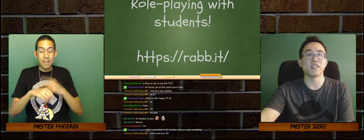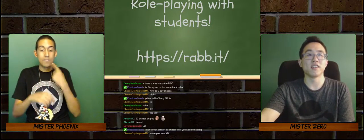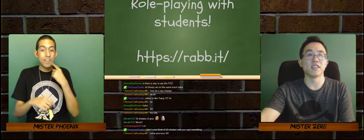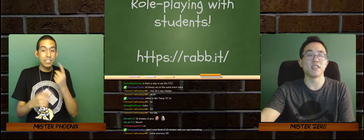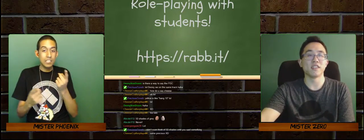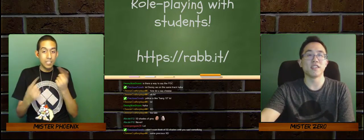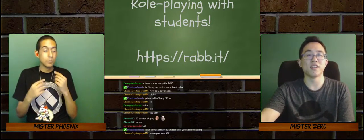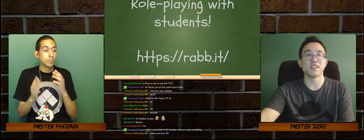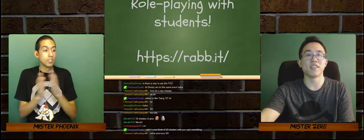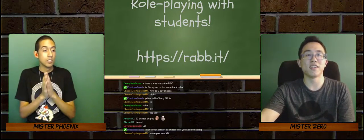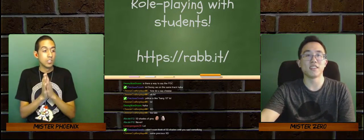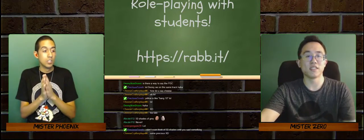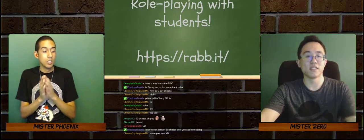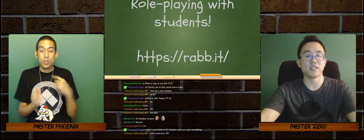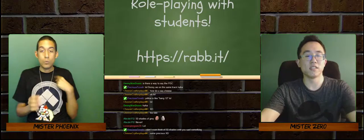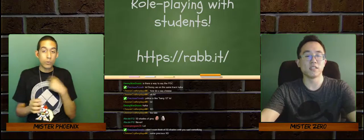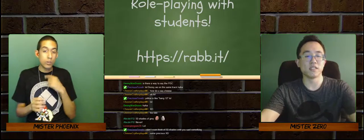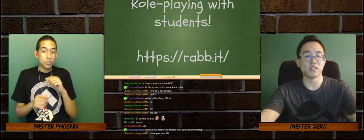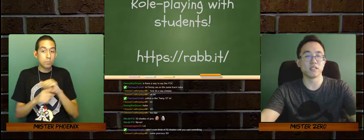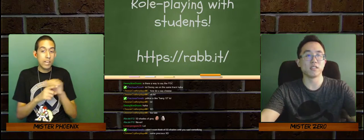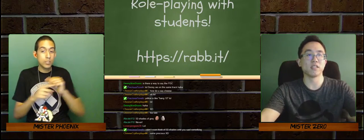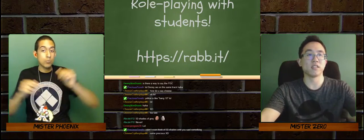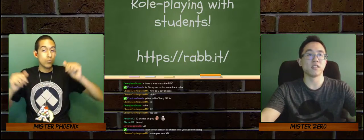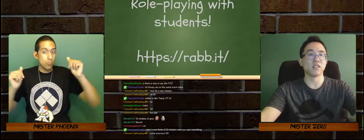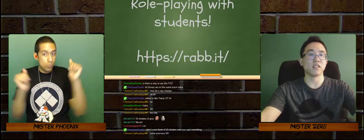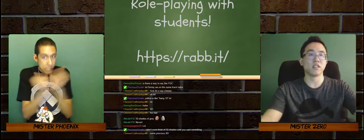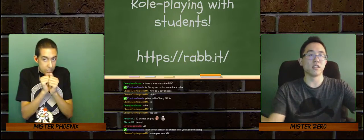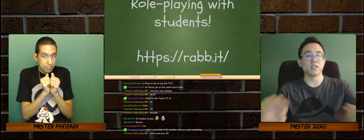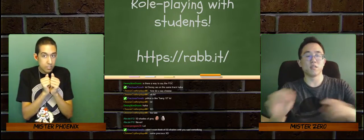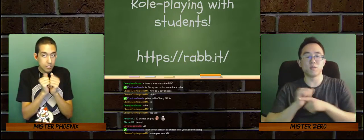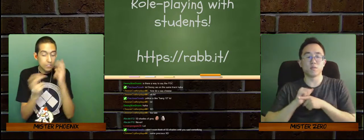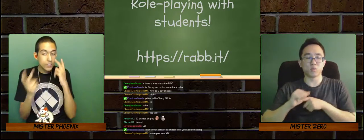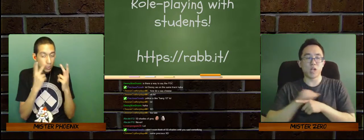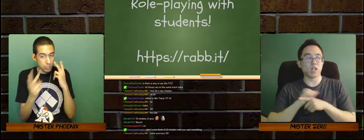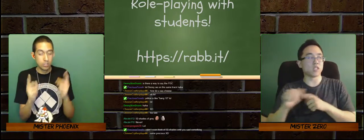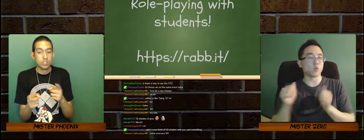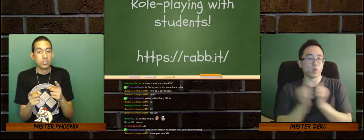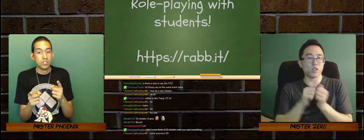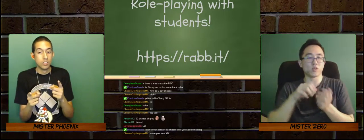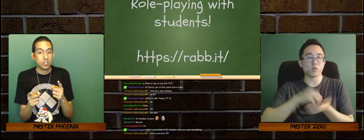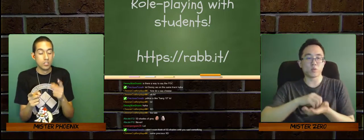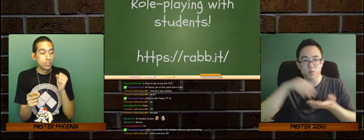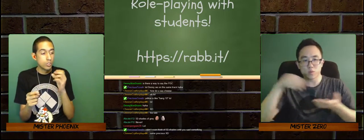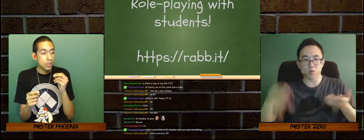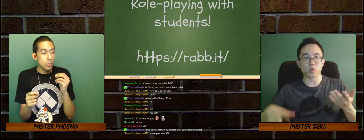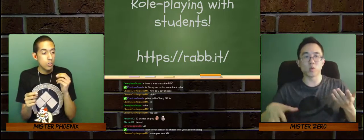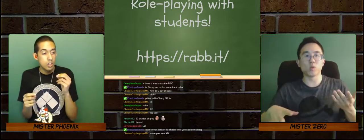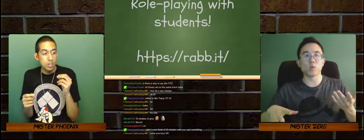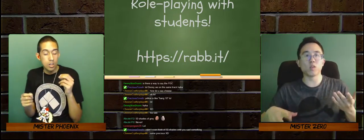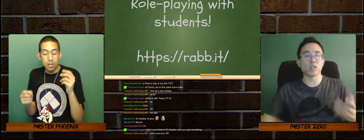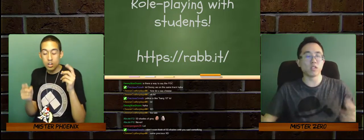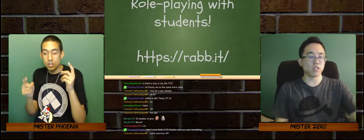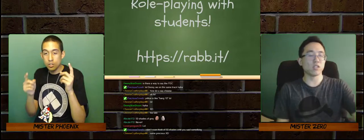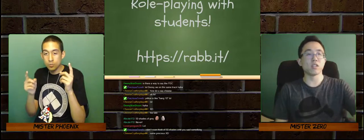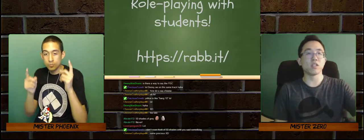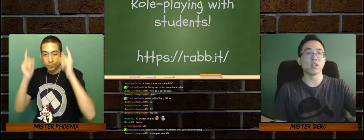time finally come. We're going to press it with the viewers. So,